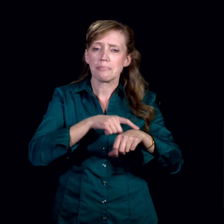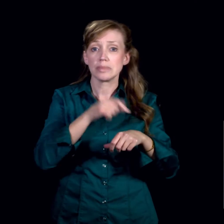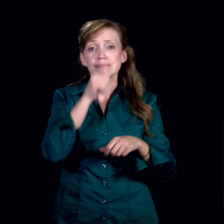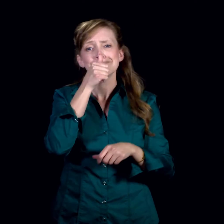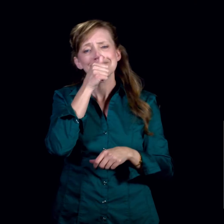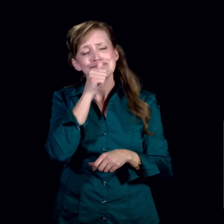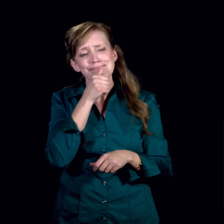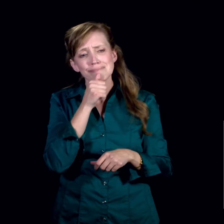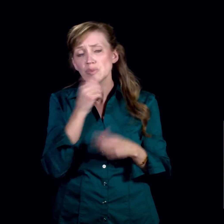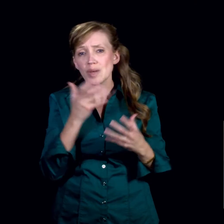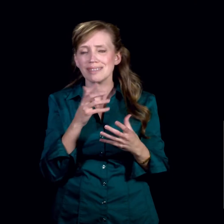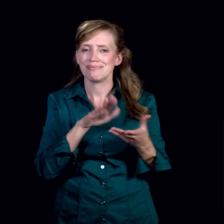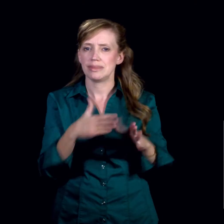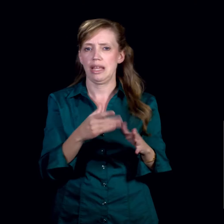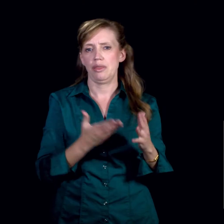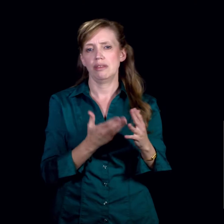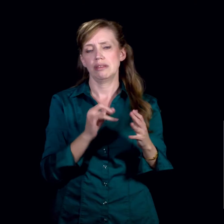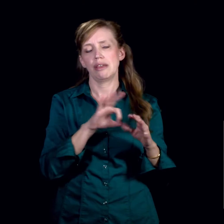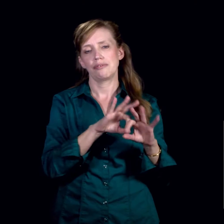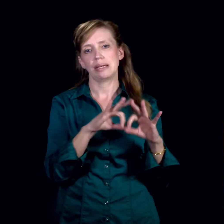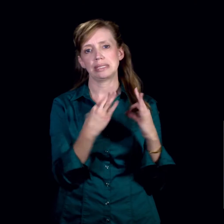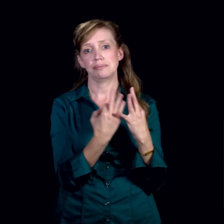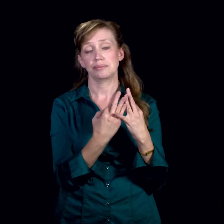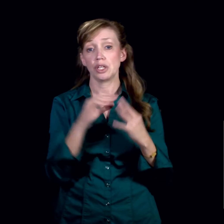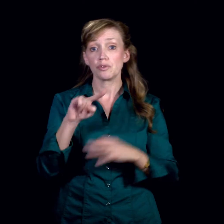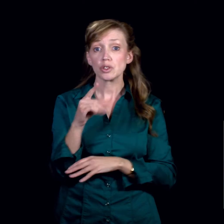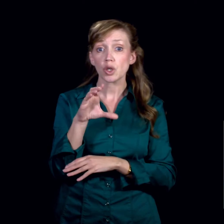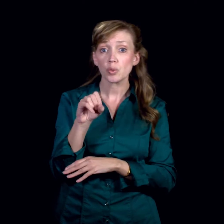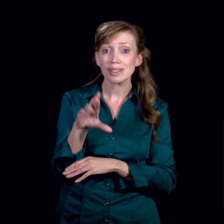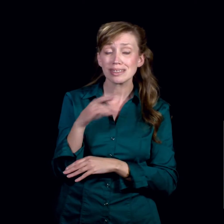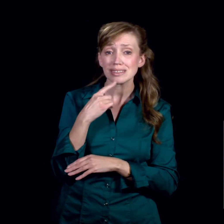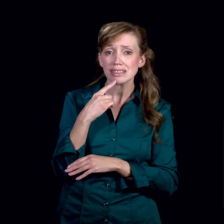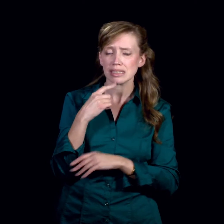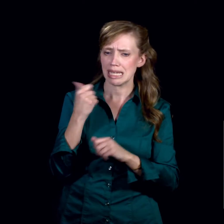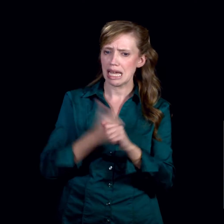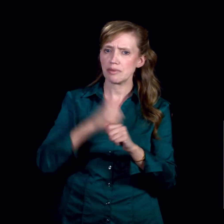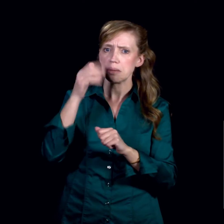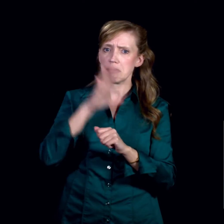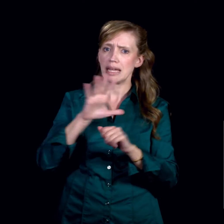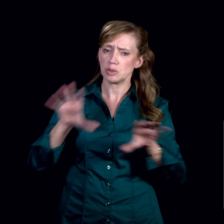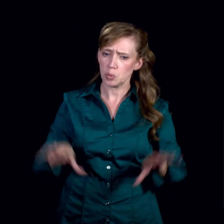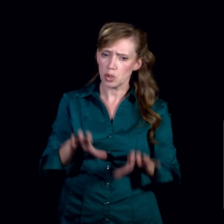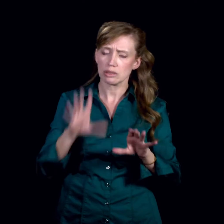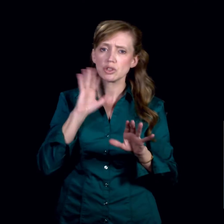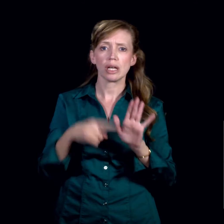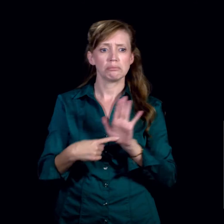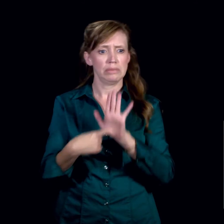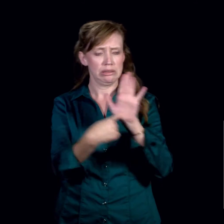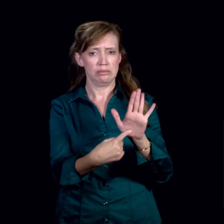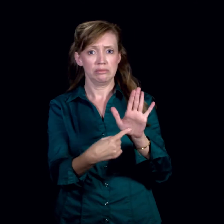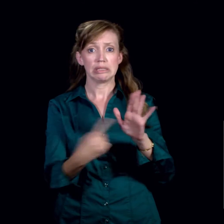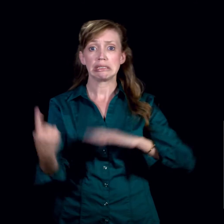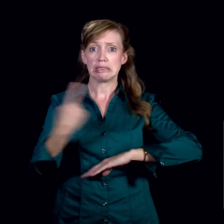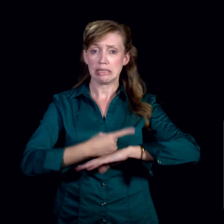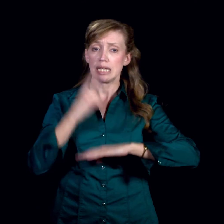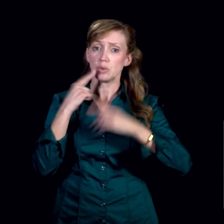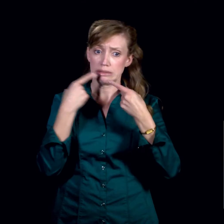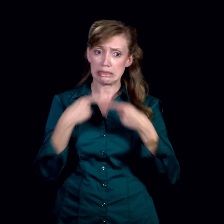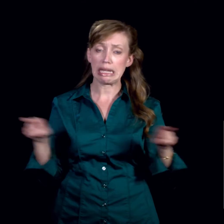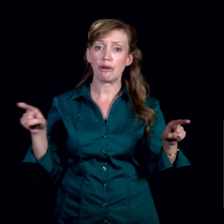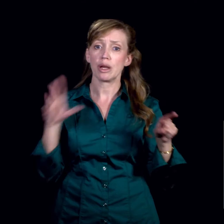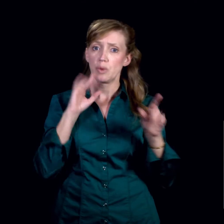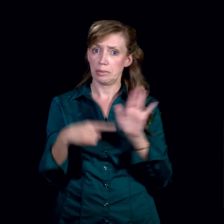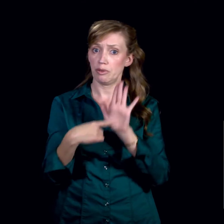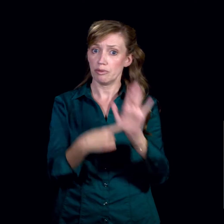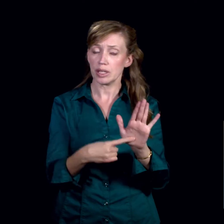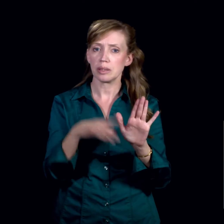exuded faith in God. 1 Corinthians 3:13 says, "Every man's work shall be made manifest, for the day shall declare it, because it